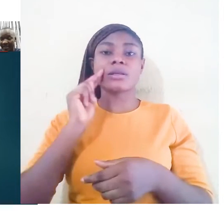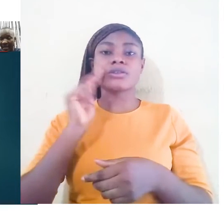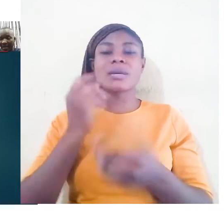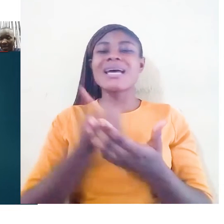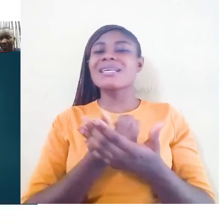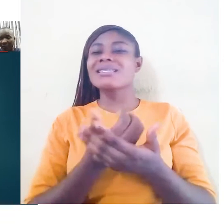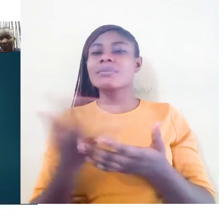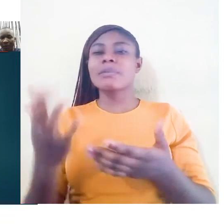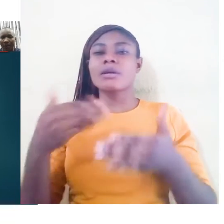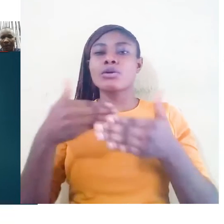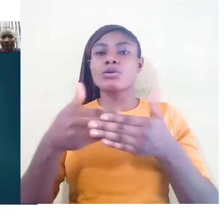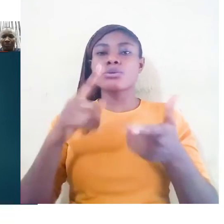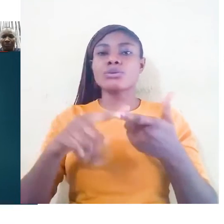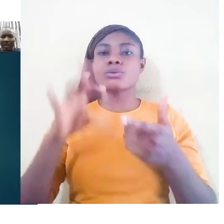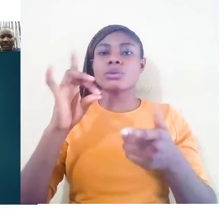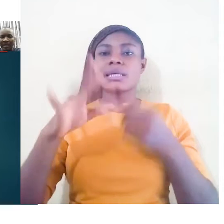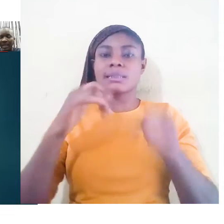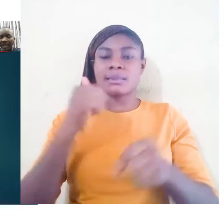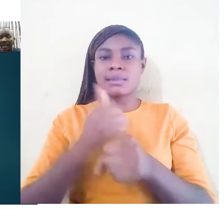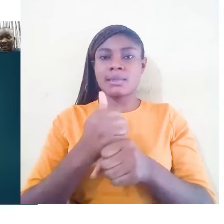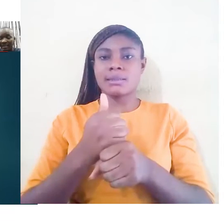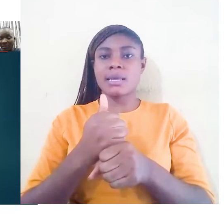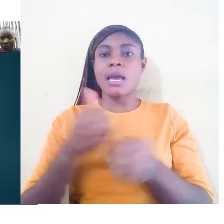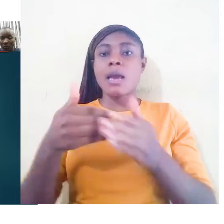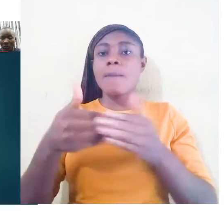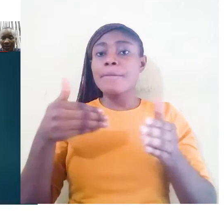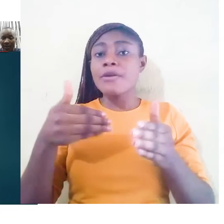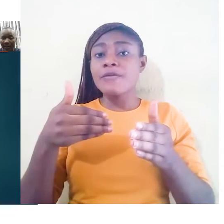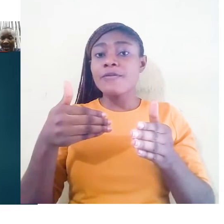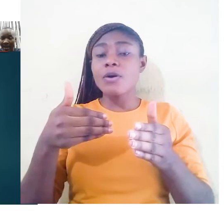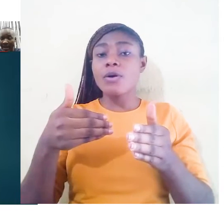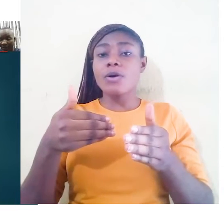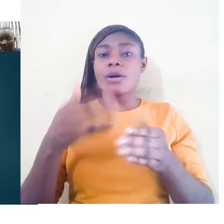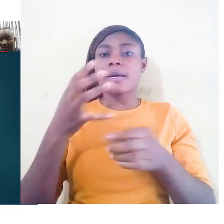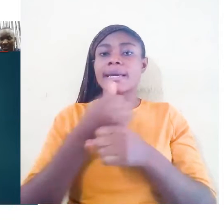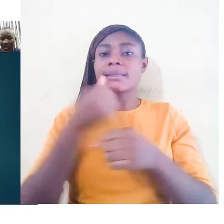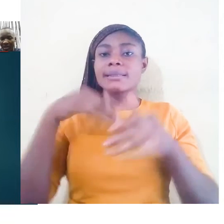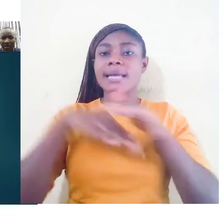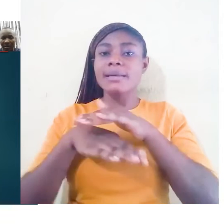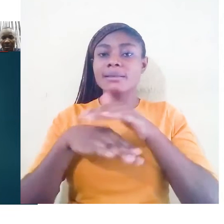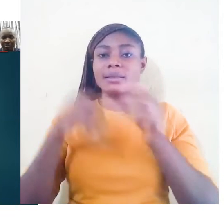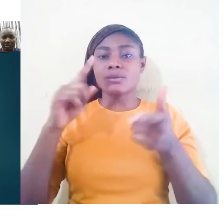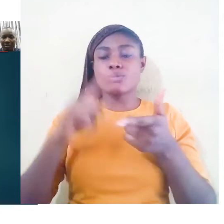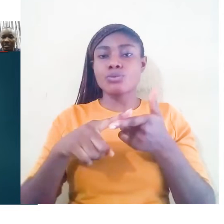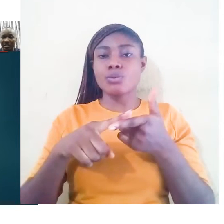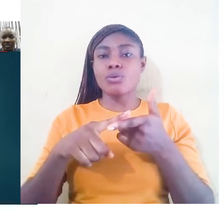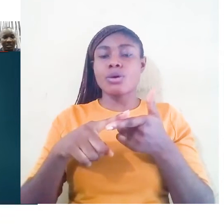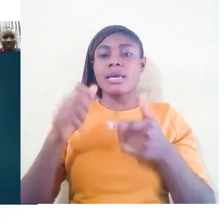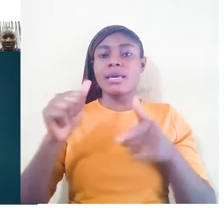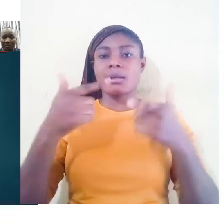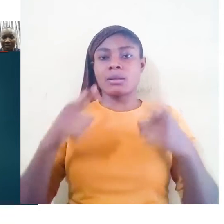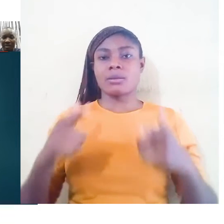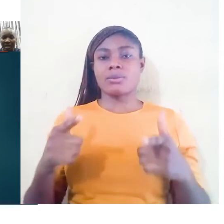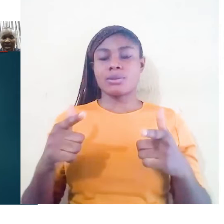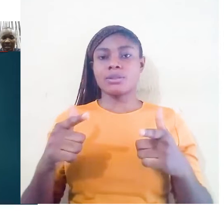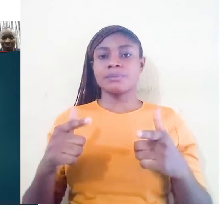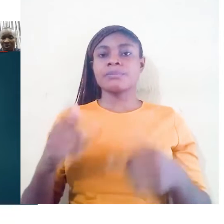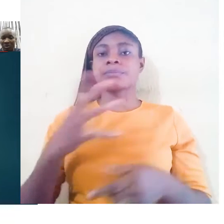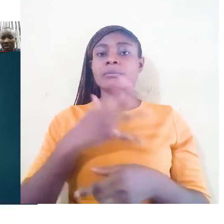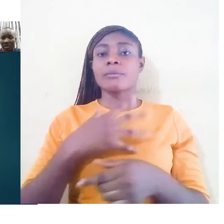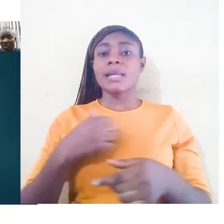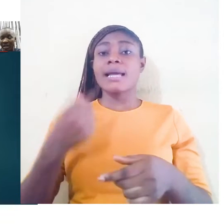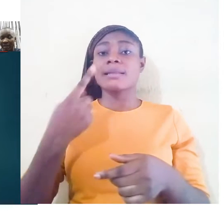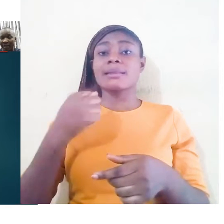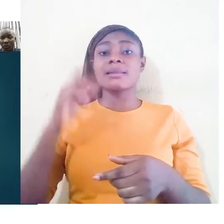years before getting access to a language. The reason being that